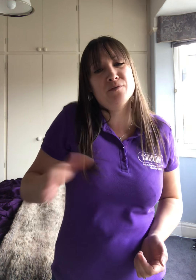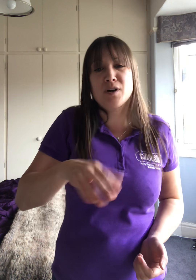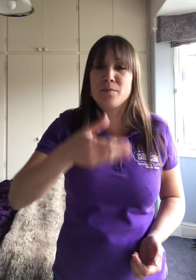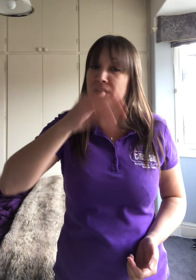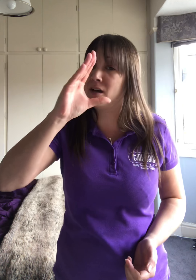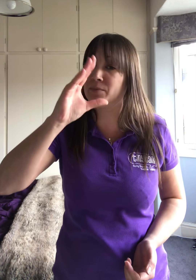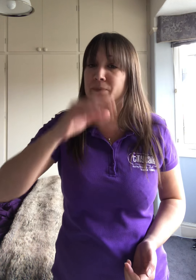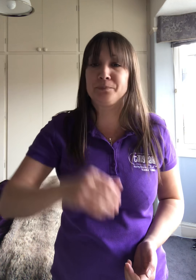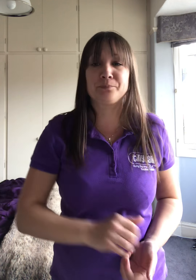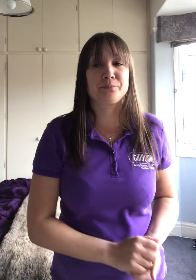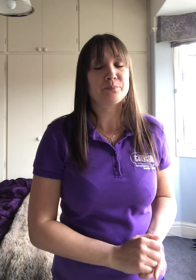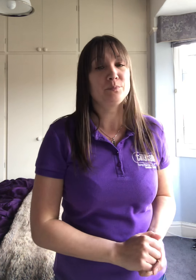from the cup.